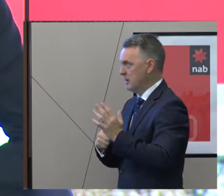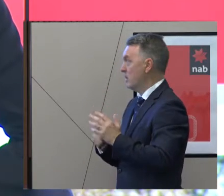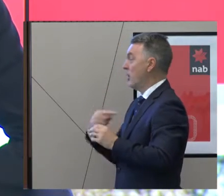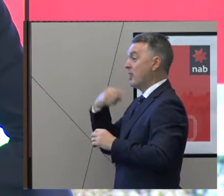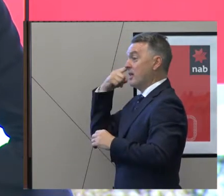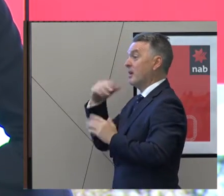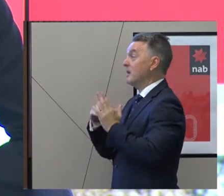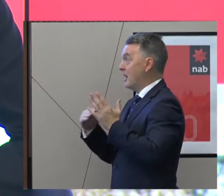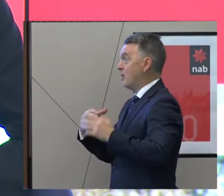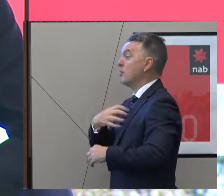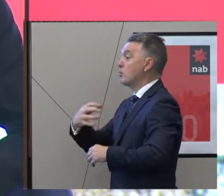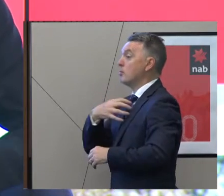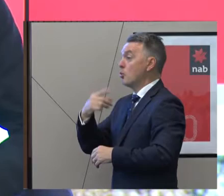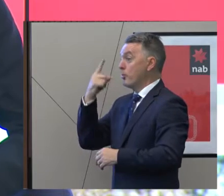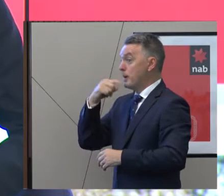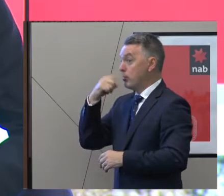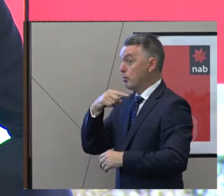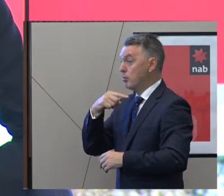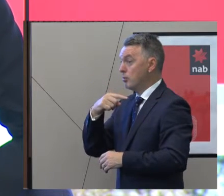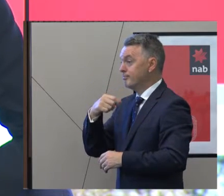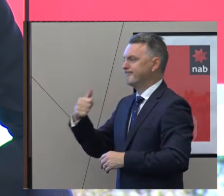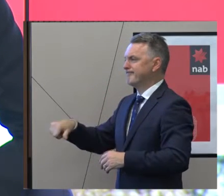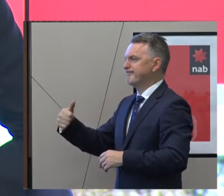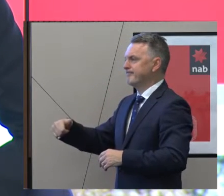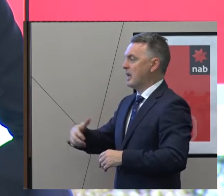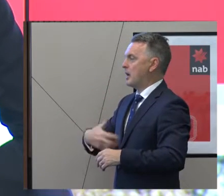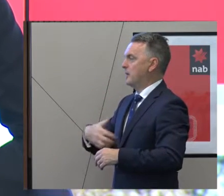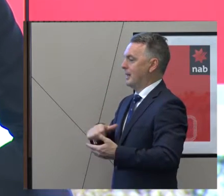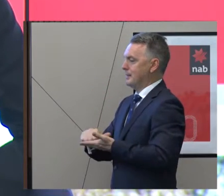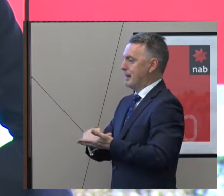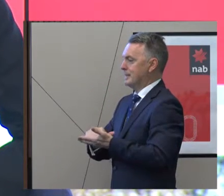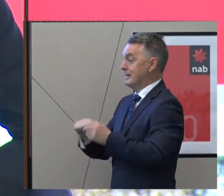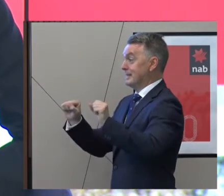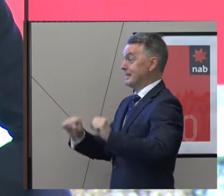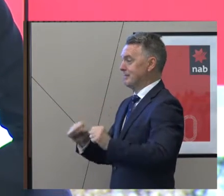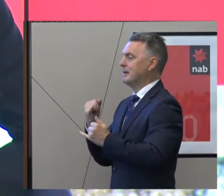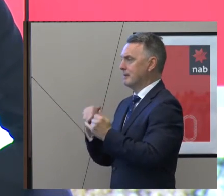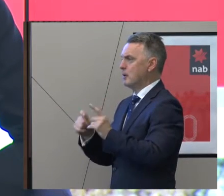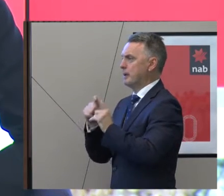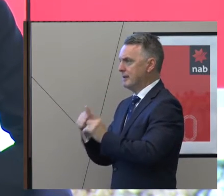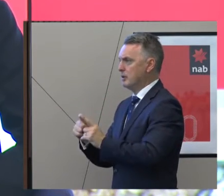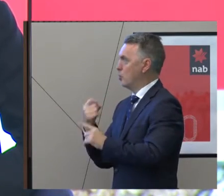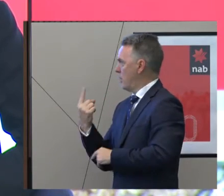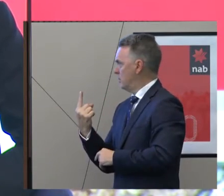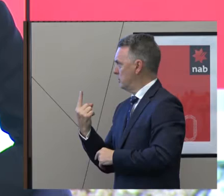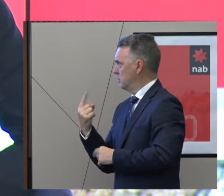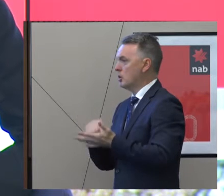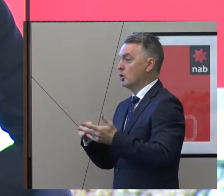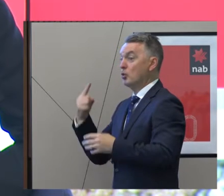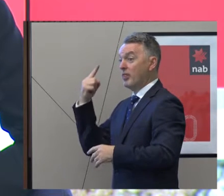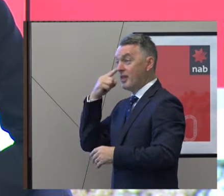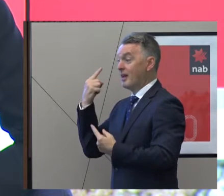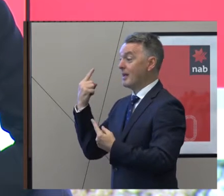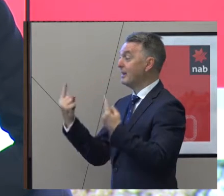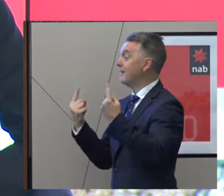think, that a complaints-based system is a really difficult one to expect